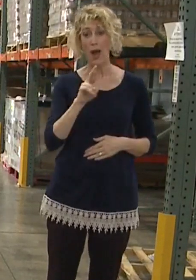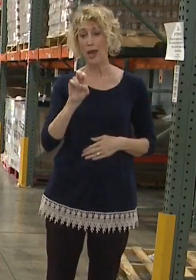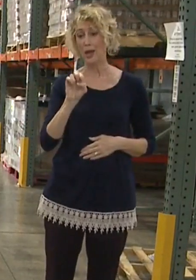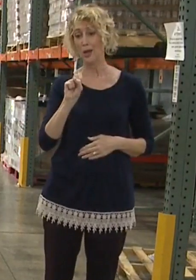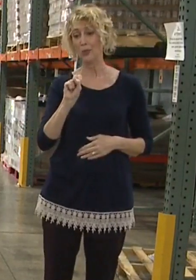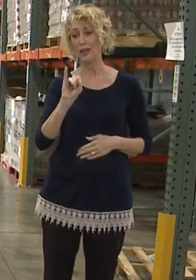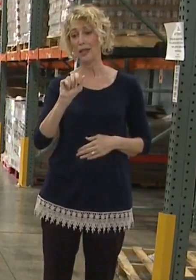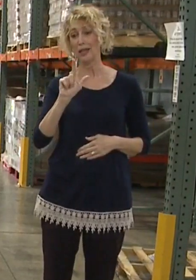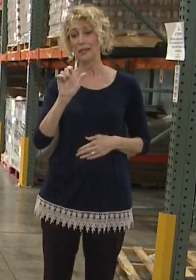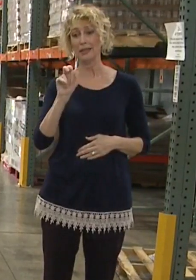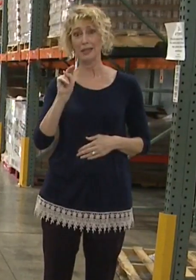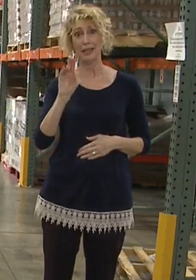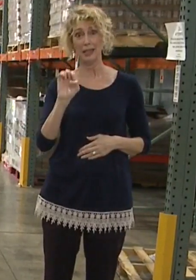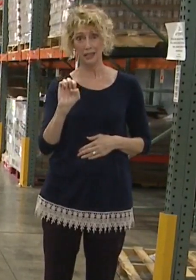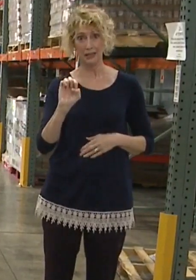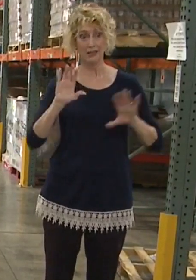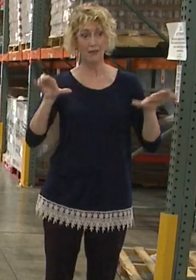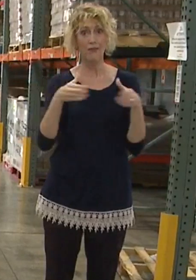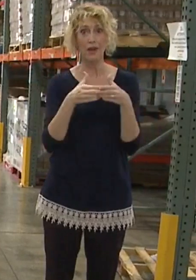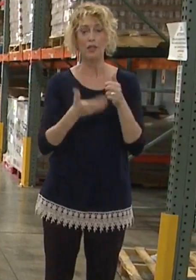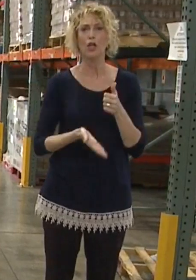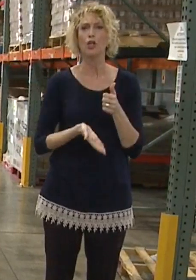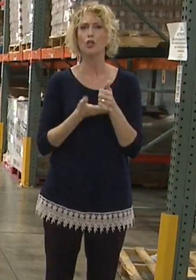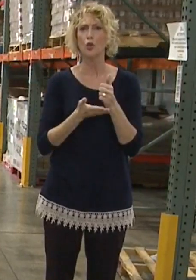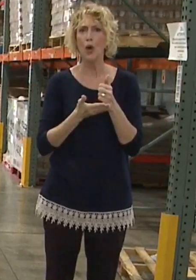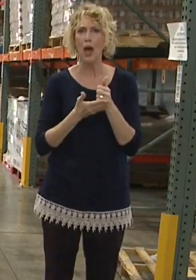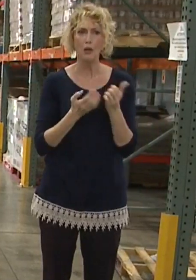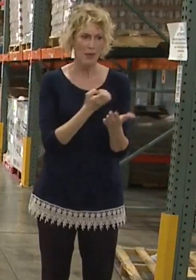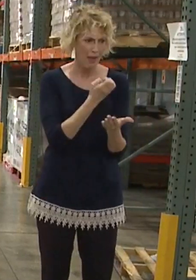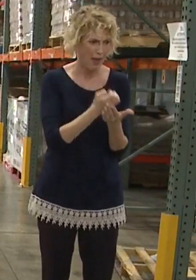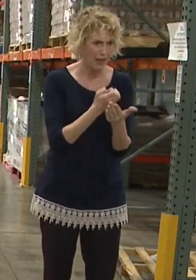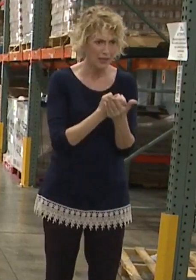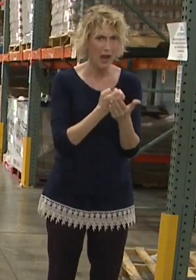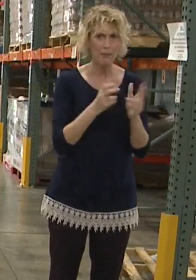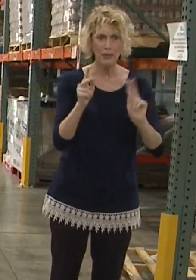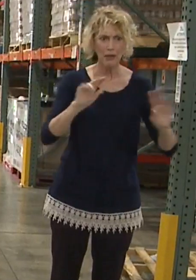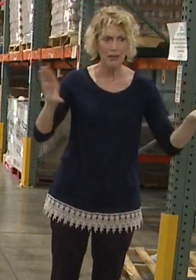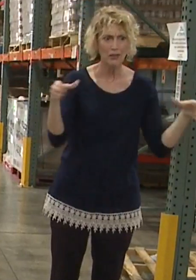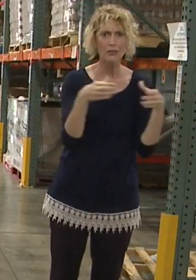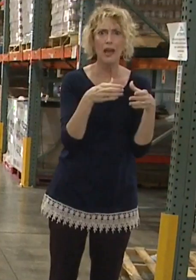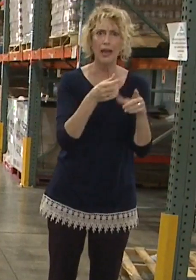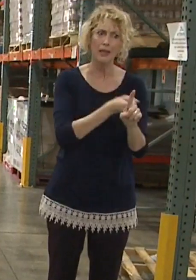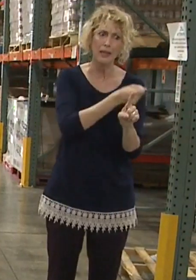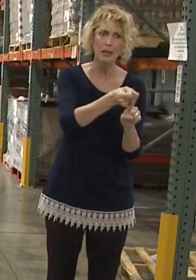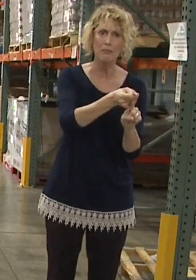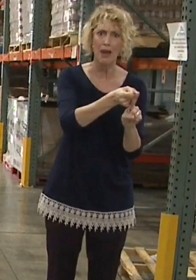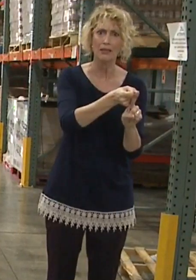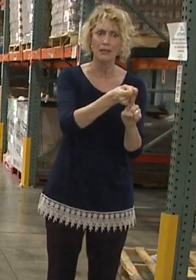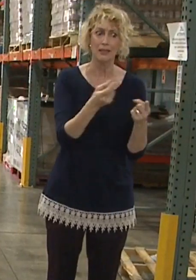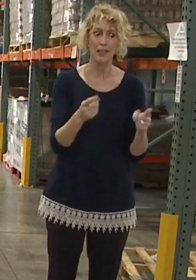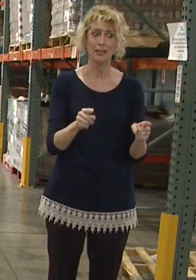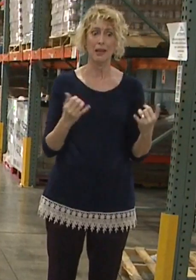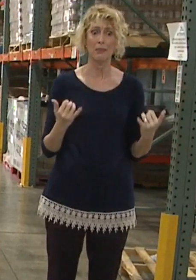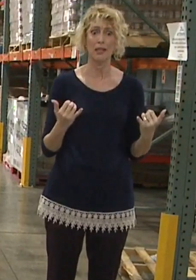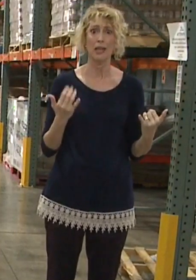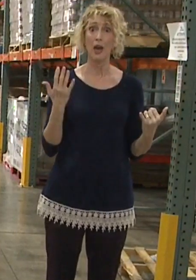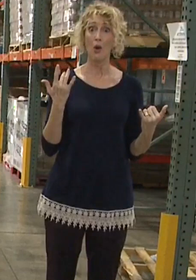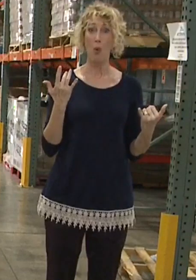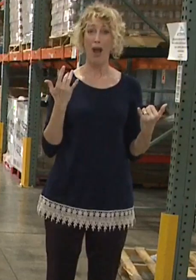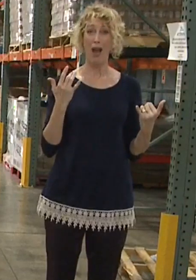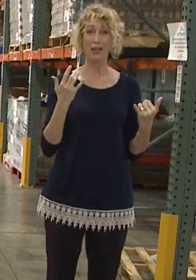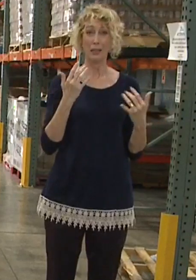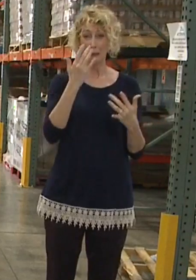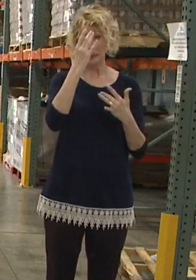Fund to help address the societal and economic impacts that's, you know, happening now because of this